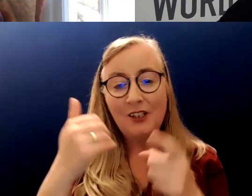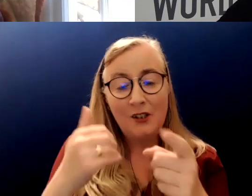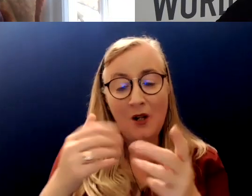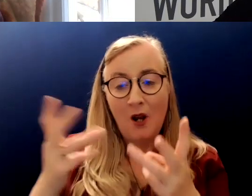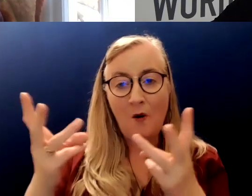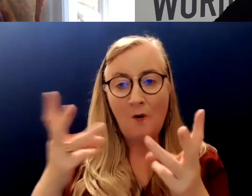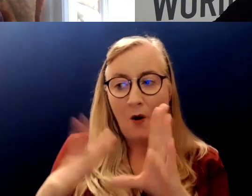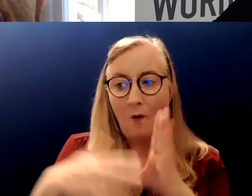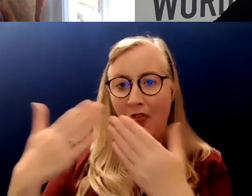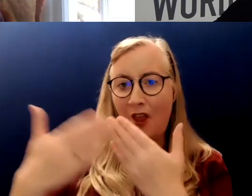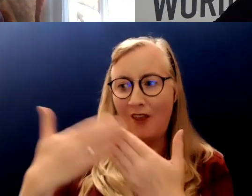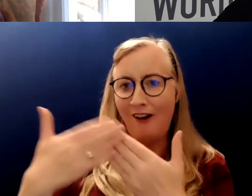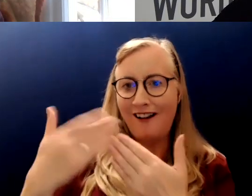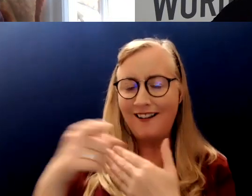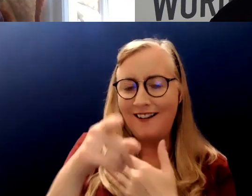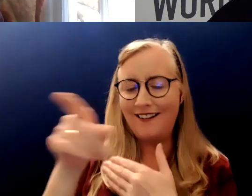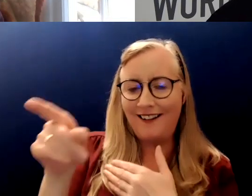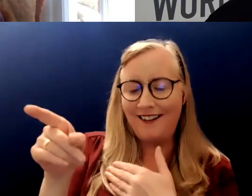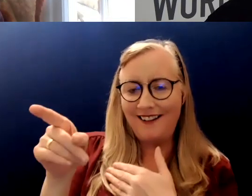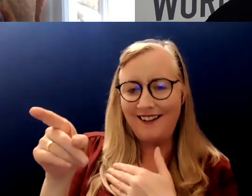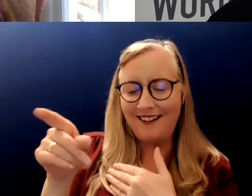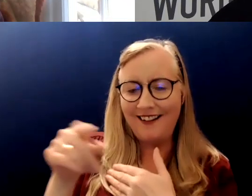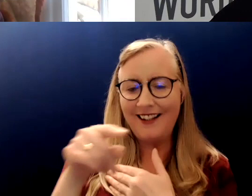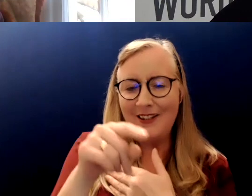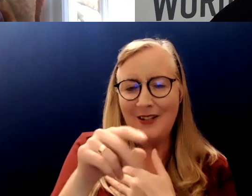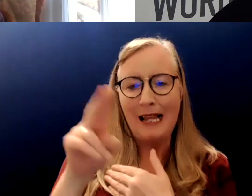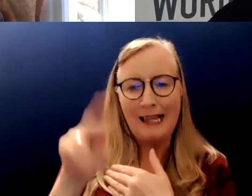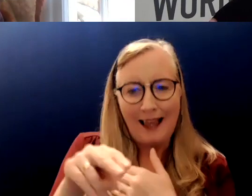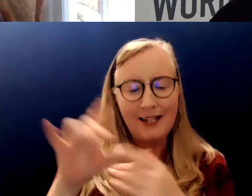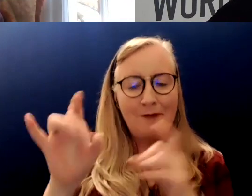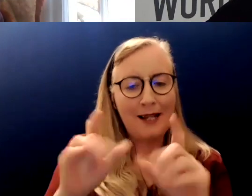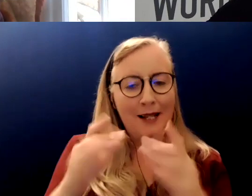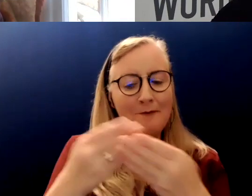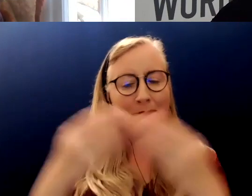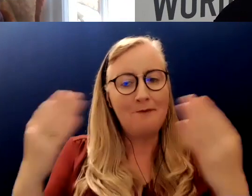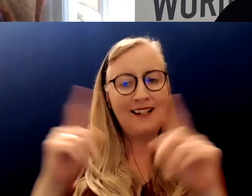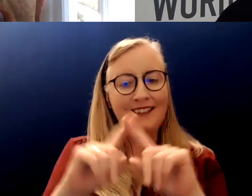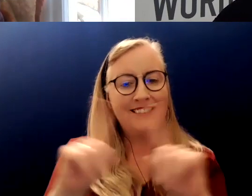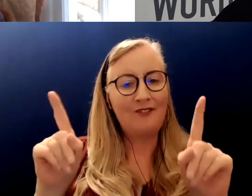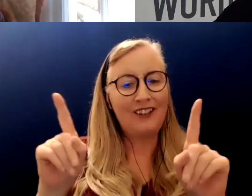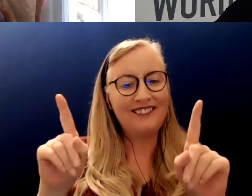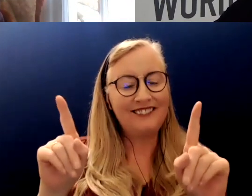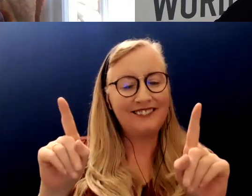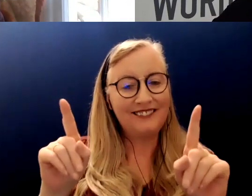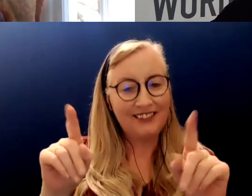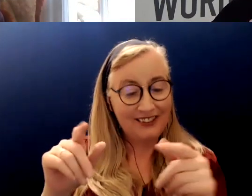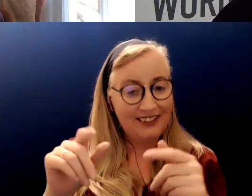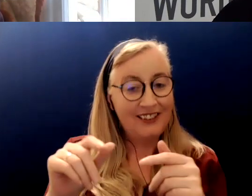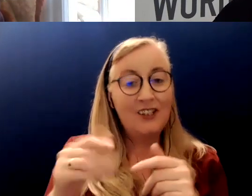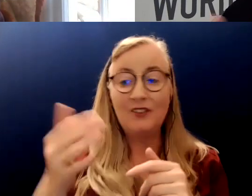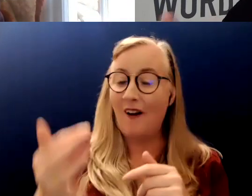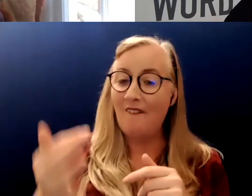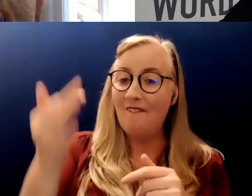youngsters that you can make a big difference. Mm. And it is in that, whether it's finding the